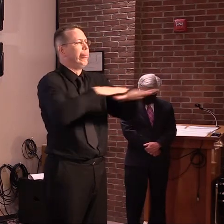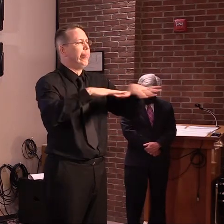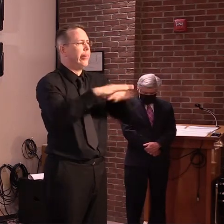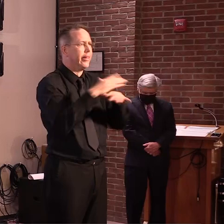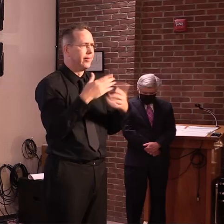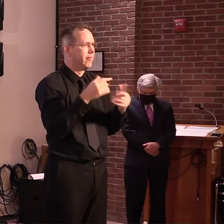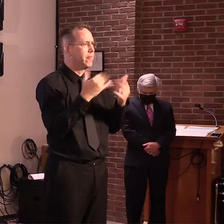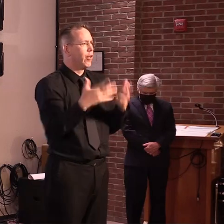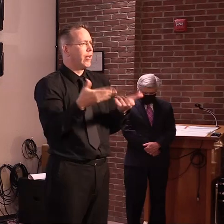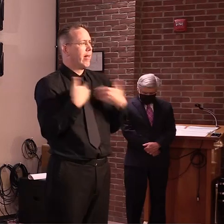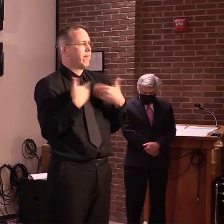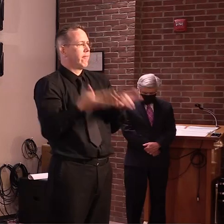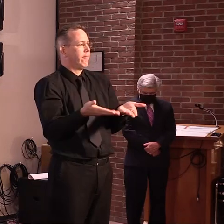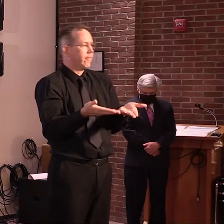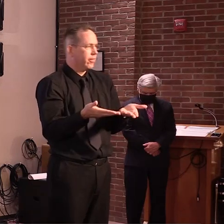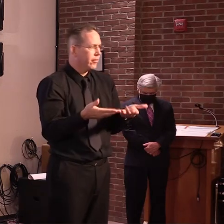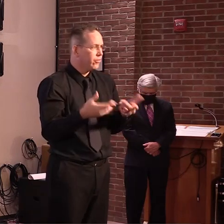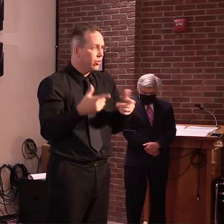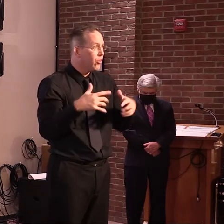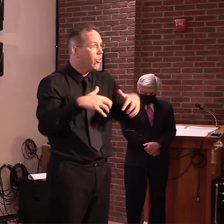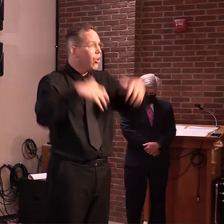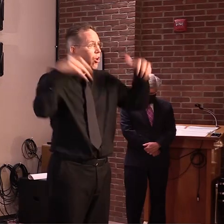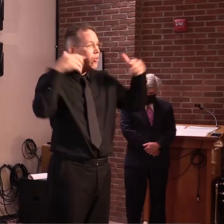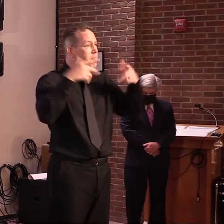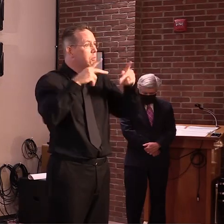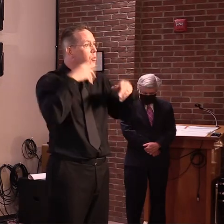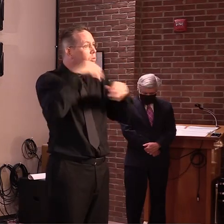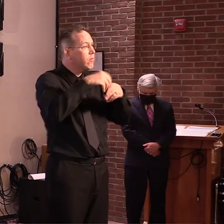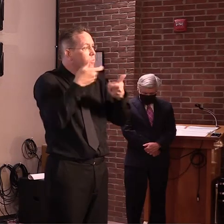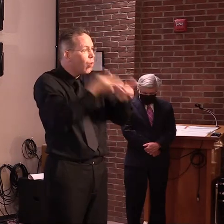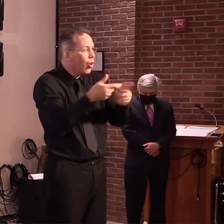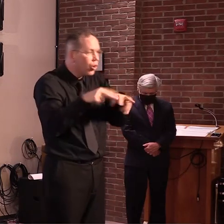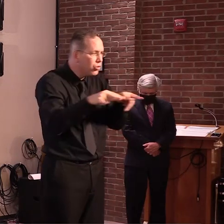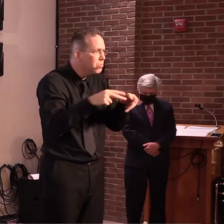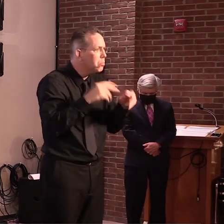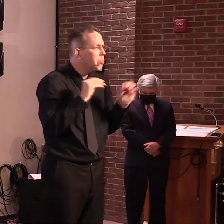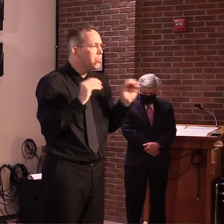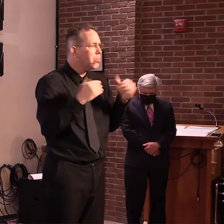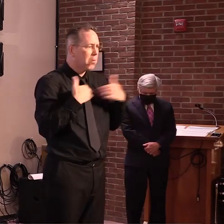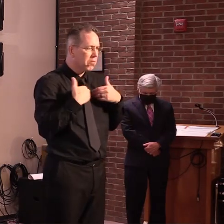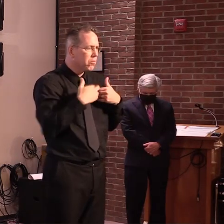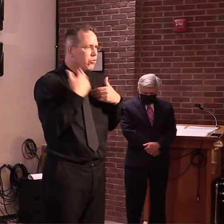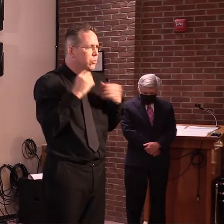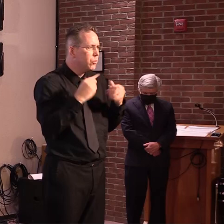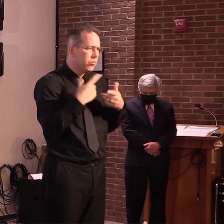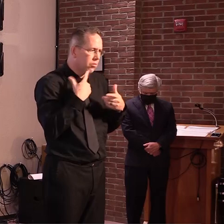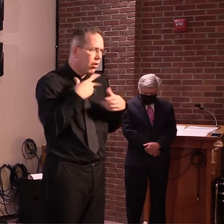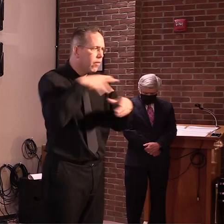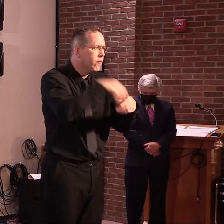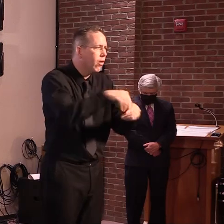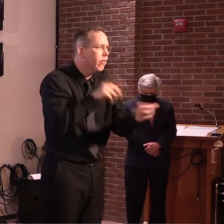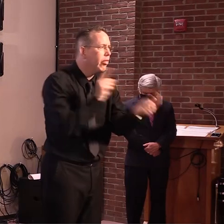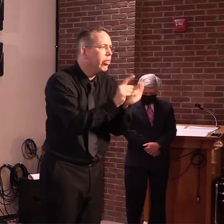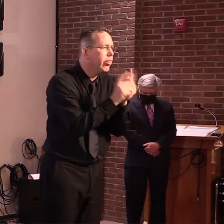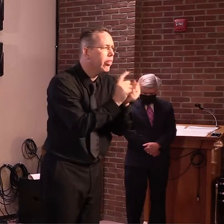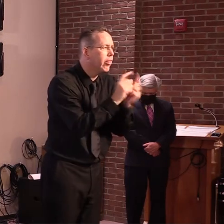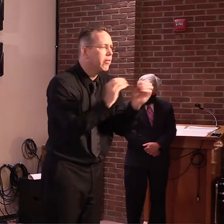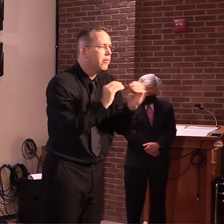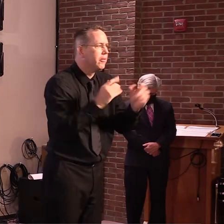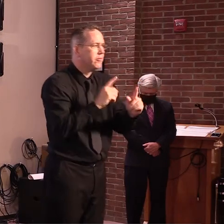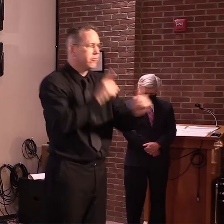spectator arena was relatively spared from any risk due to the lack of proximity to that